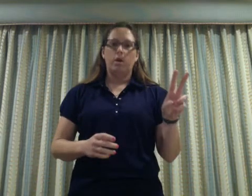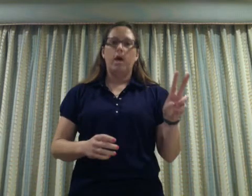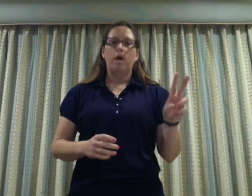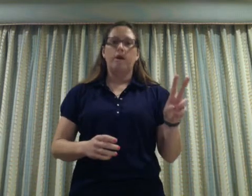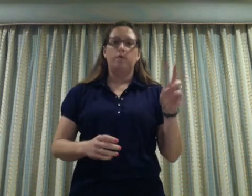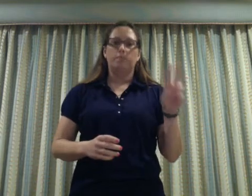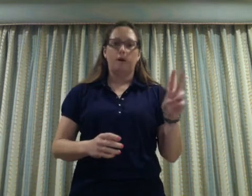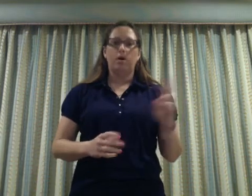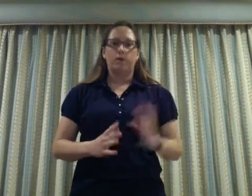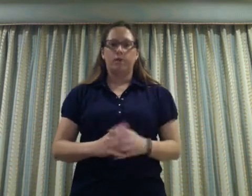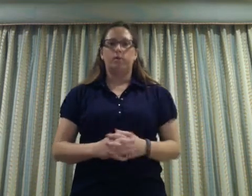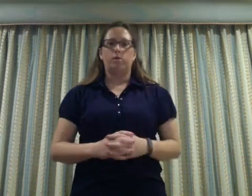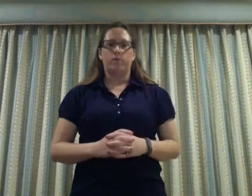2.5 hours by car to get to the river.